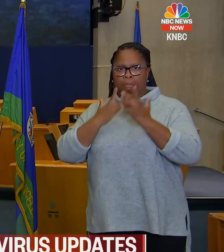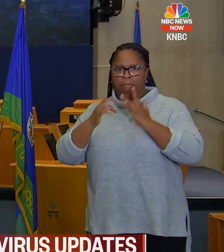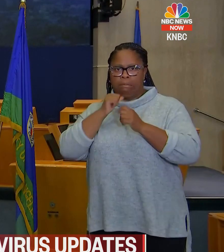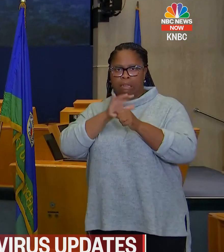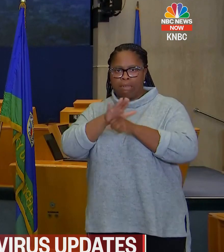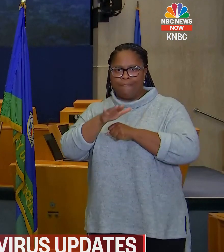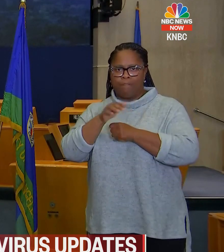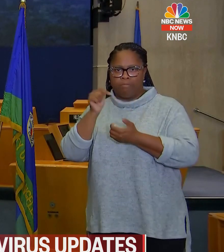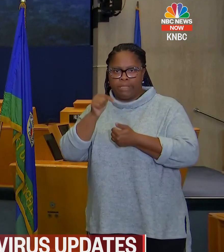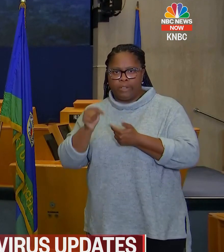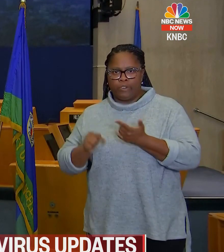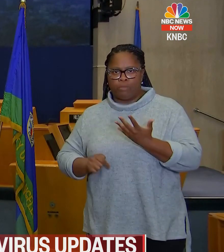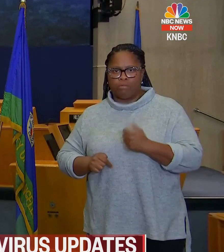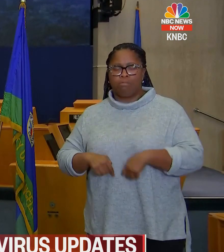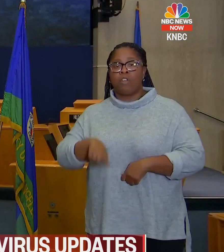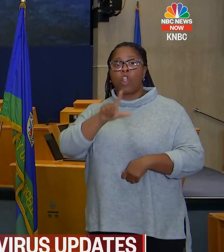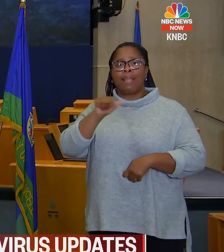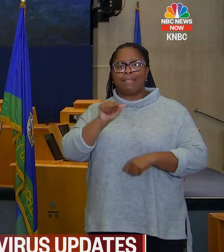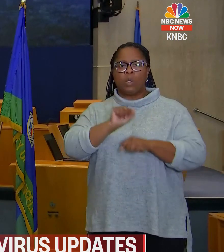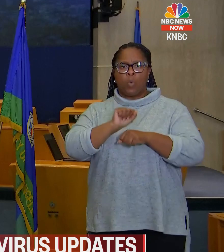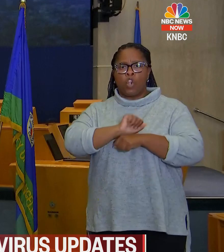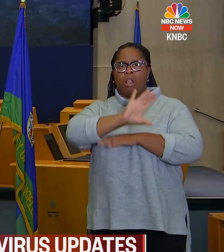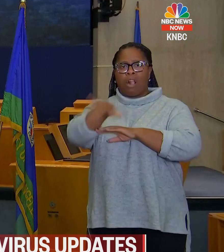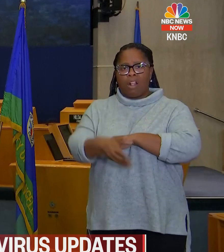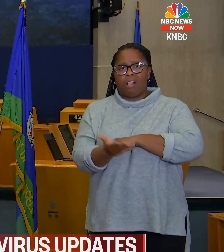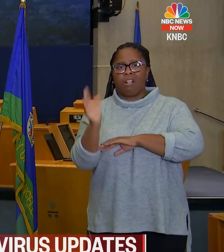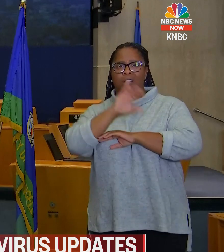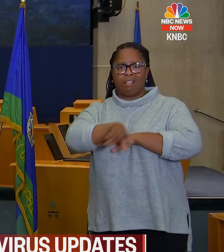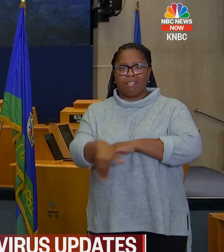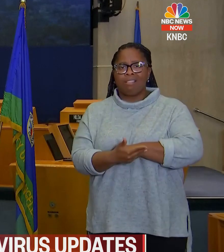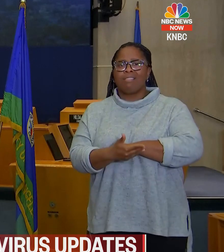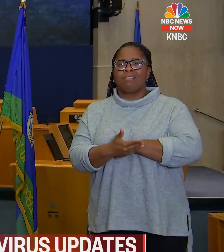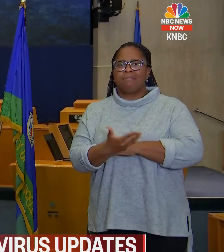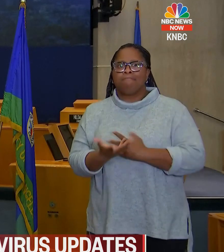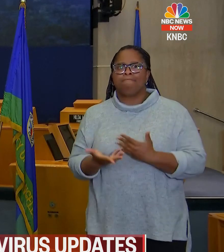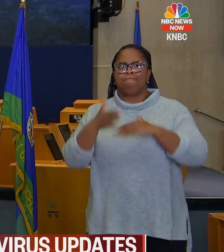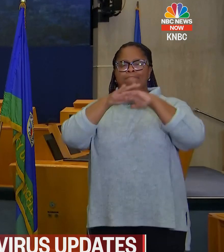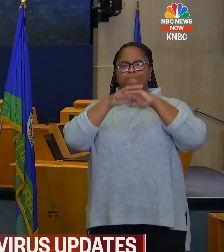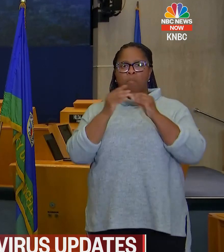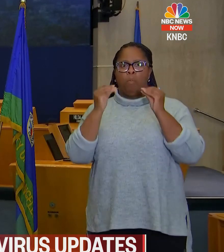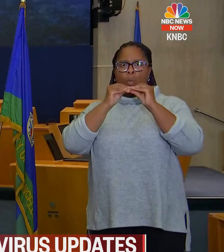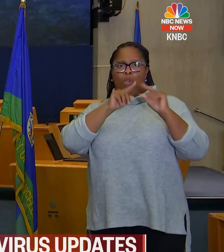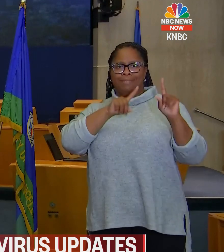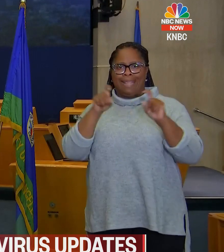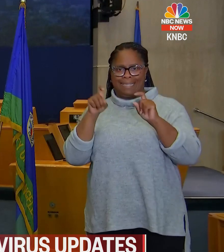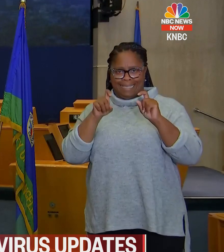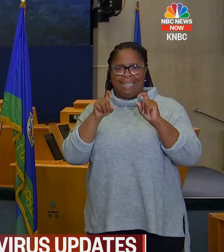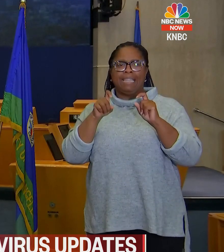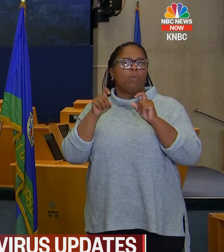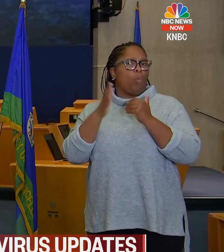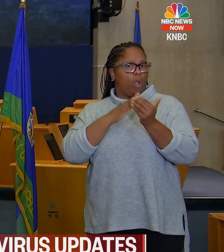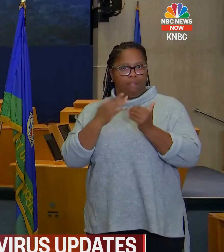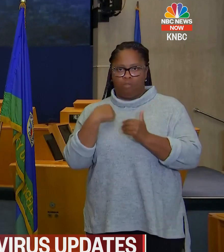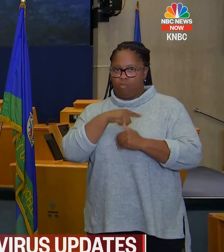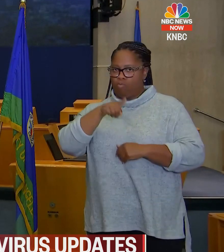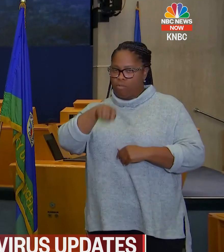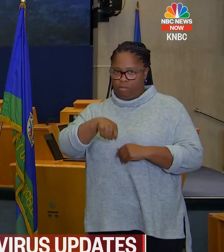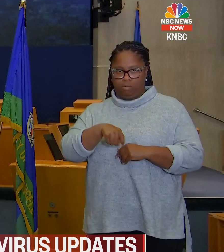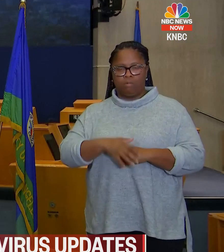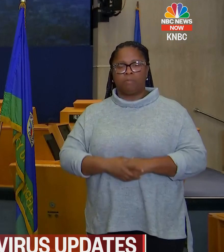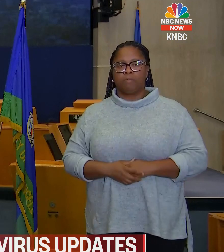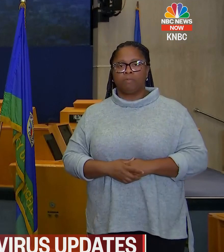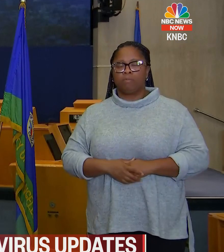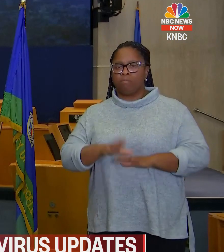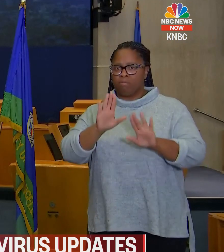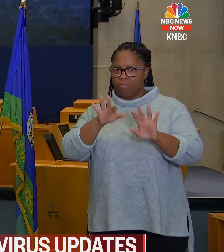Angeles is working day and night to ramp up testing for coronavirus to the scale it requires. Let me be